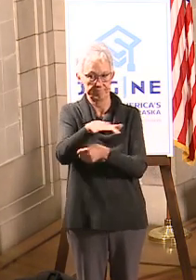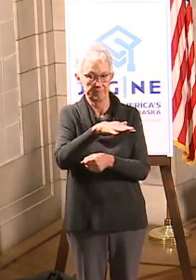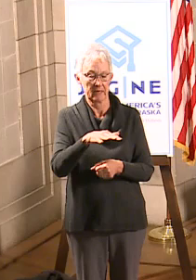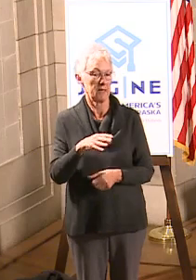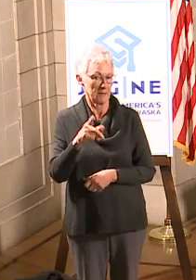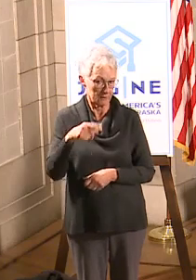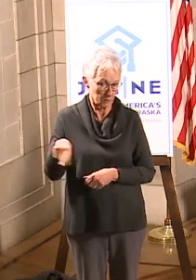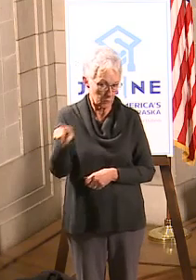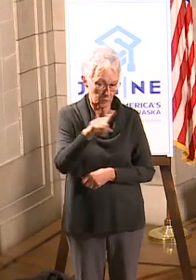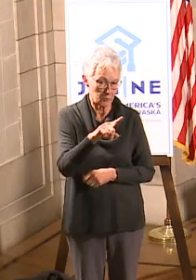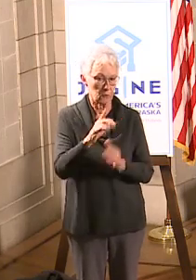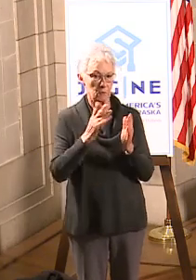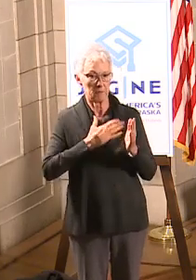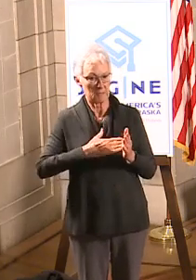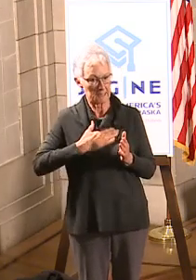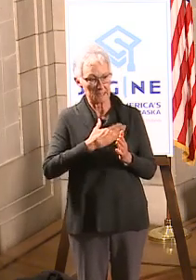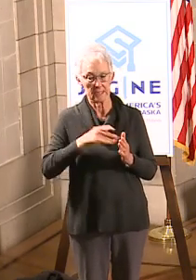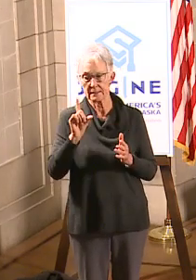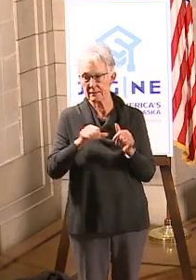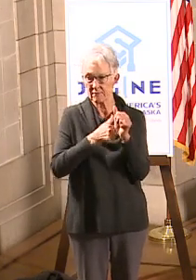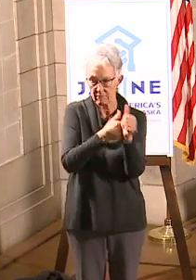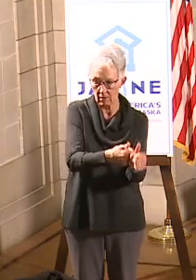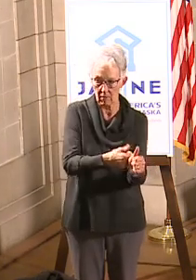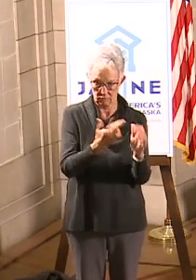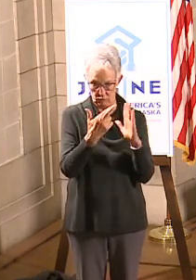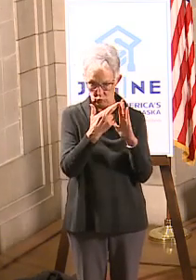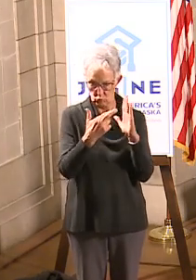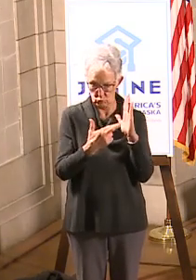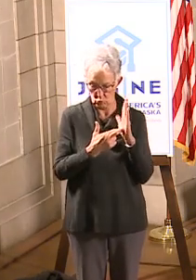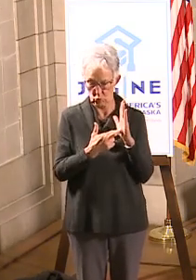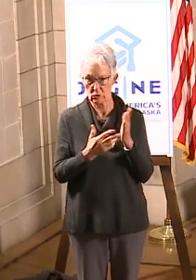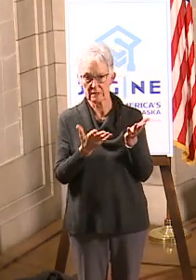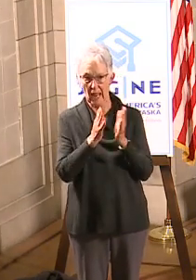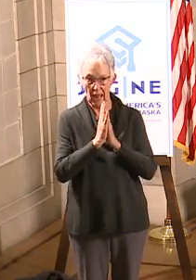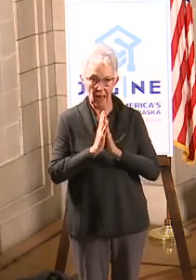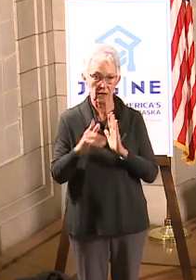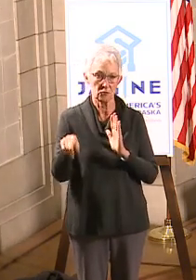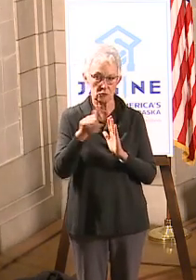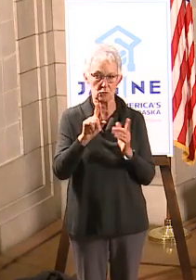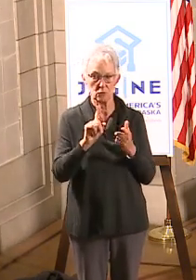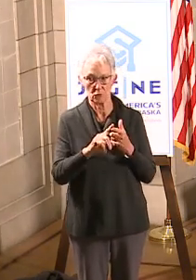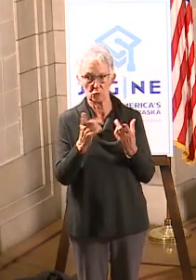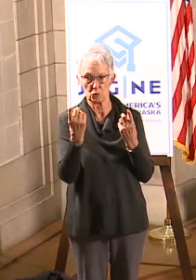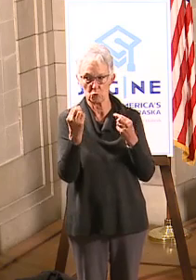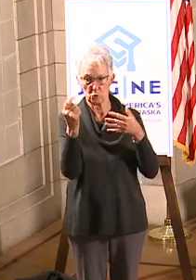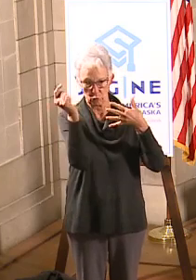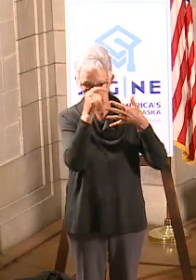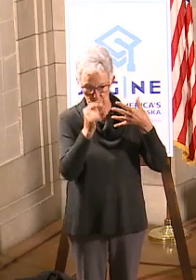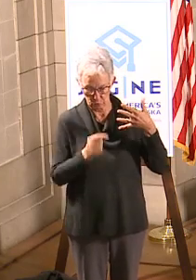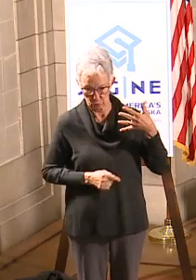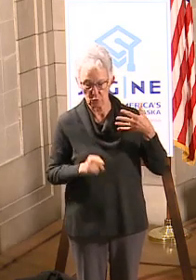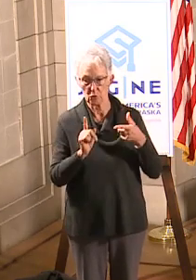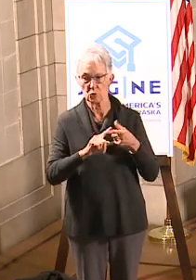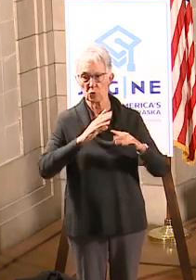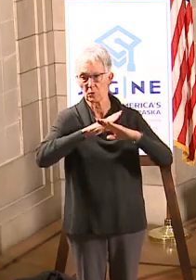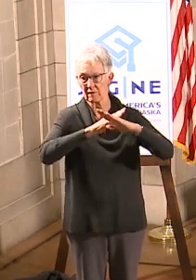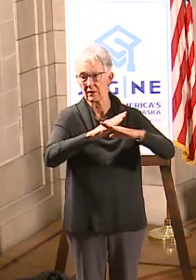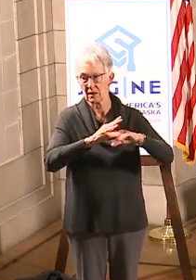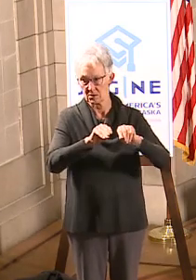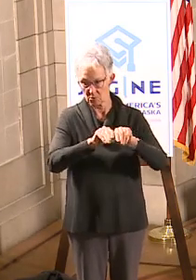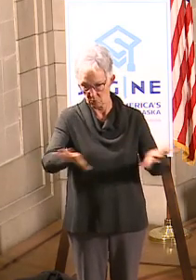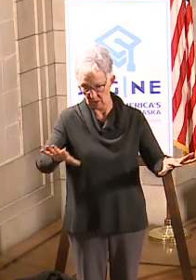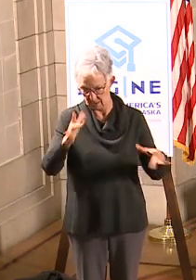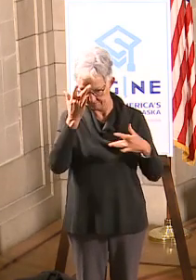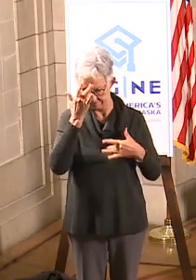the tools we gave you, follow our rules to be able to slow the spread of the virus. That means that we need to keep that 6 foot of